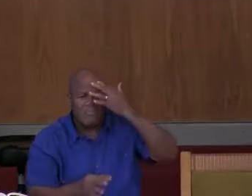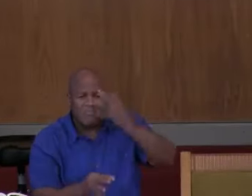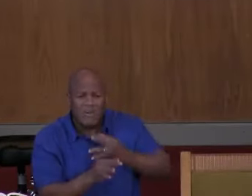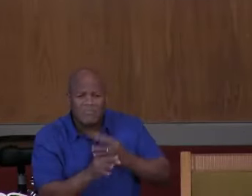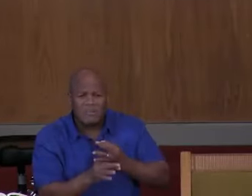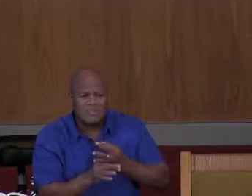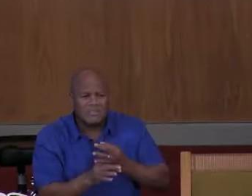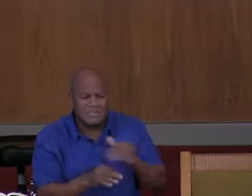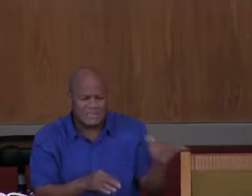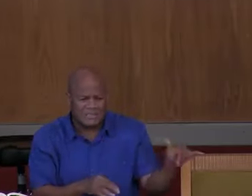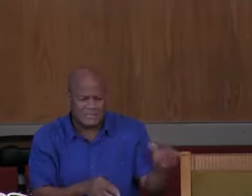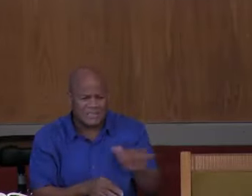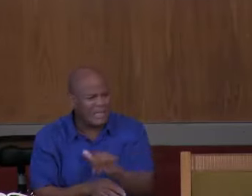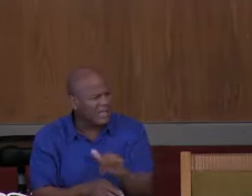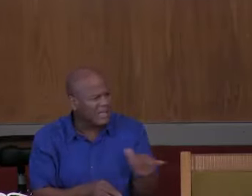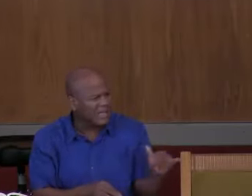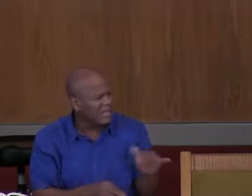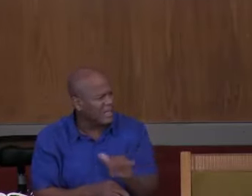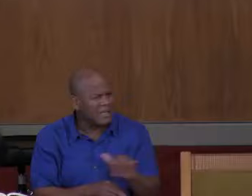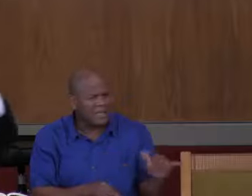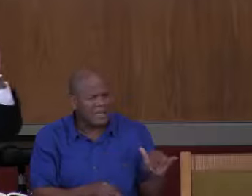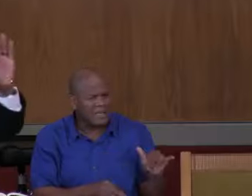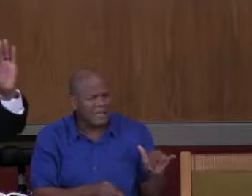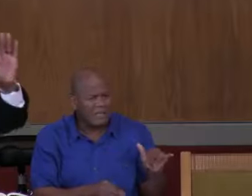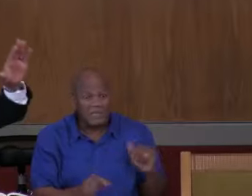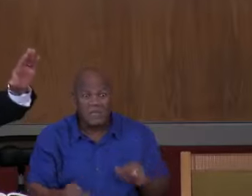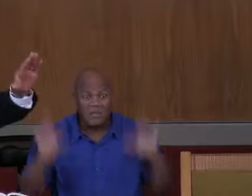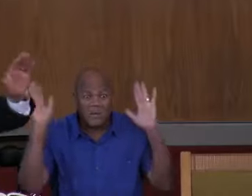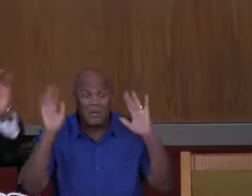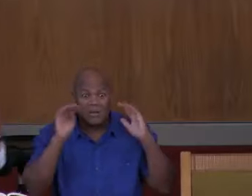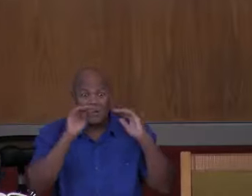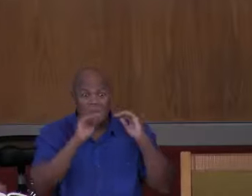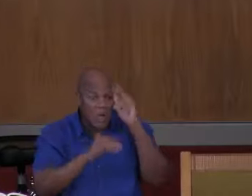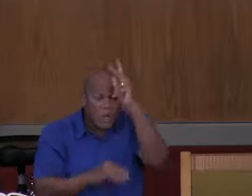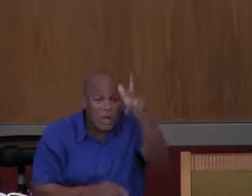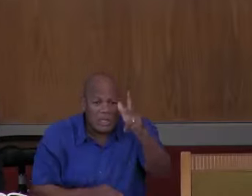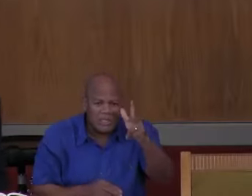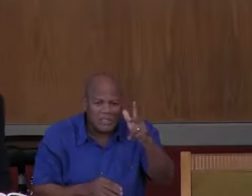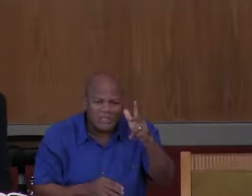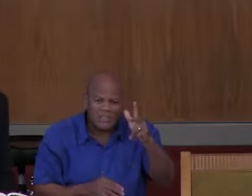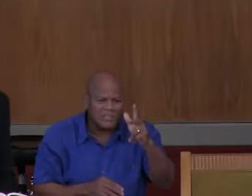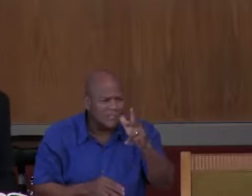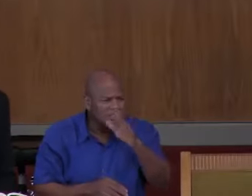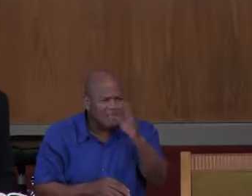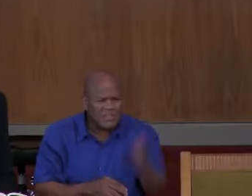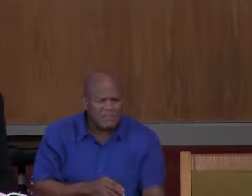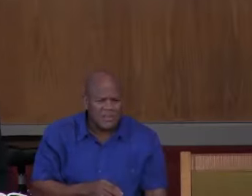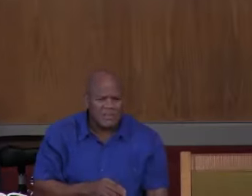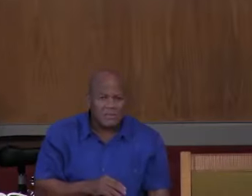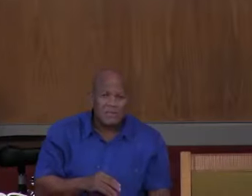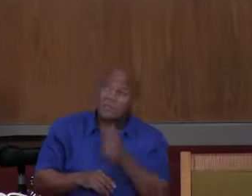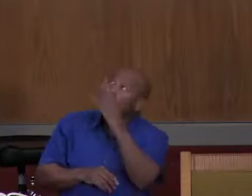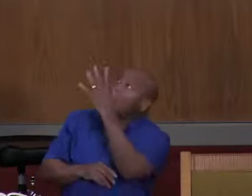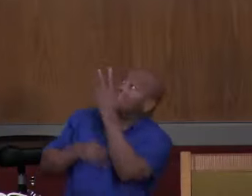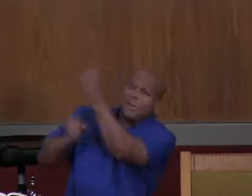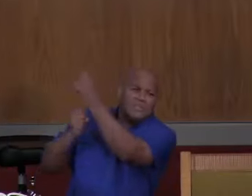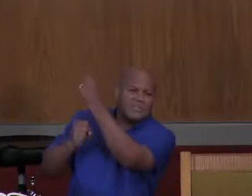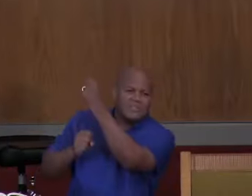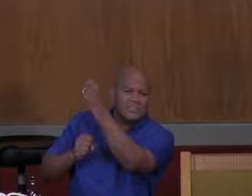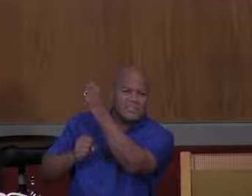it's always too early to give up, it's never too late to trust God. You can count on